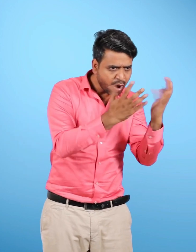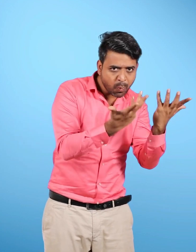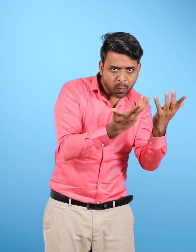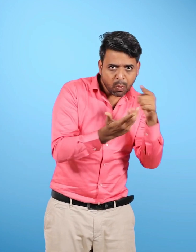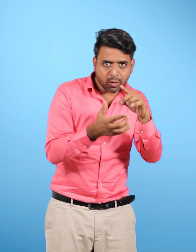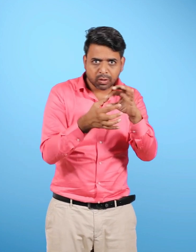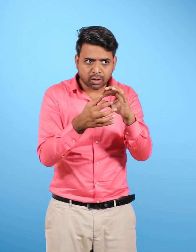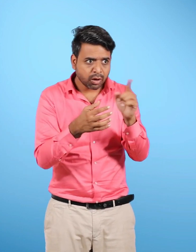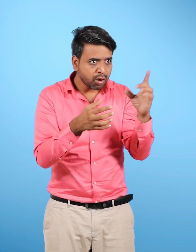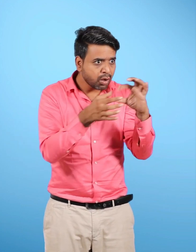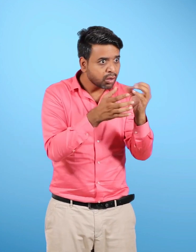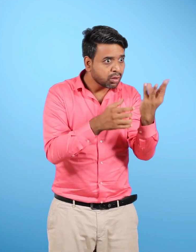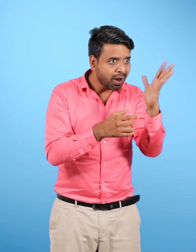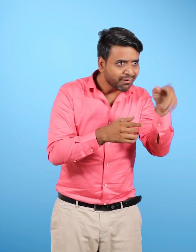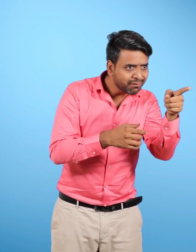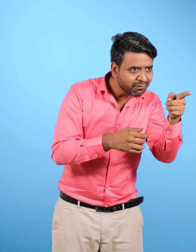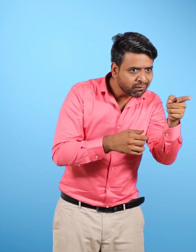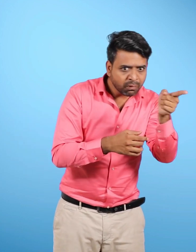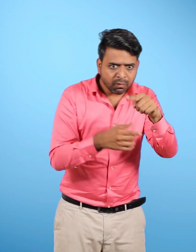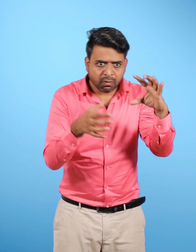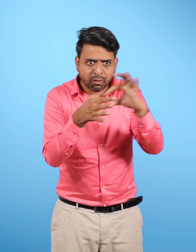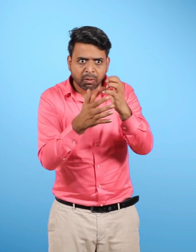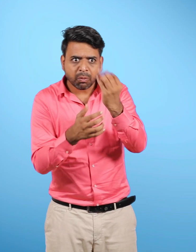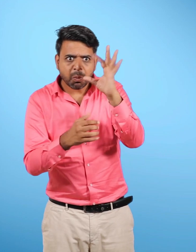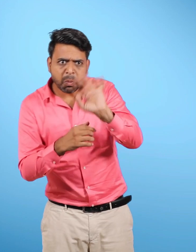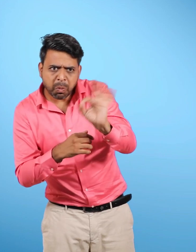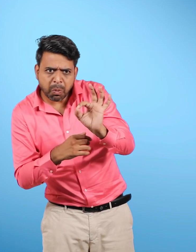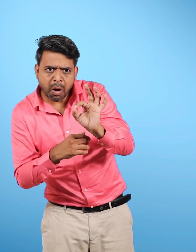Now, carefully look at the arrangements in which the bulb glows.